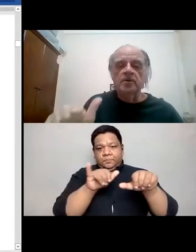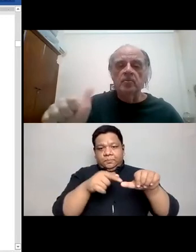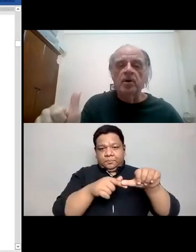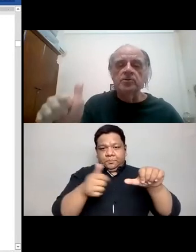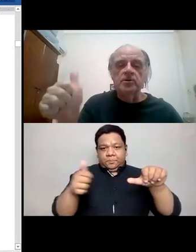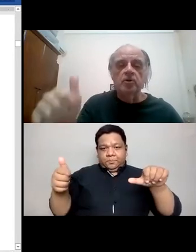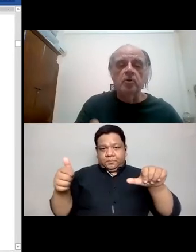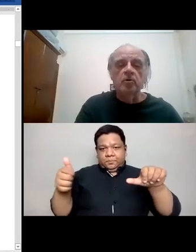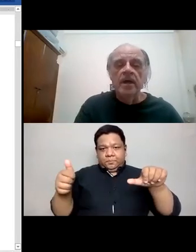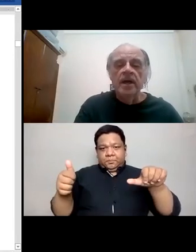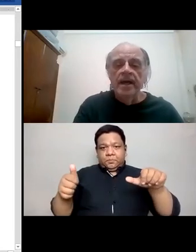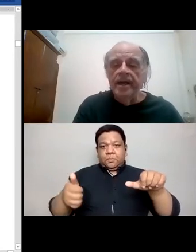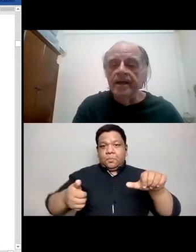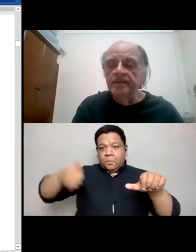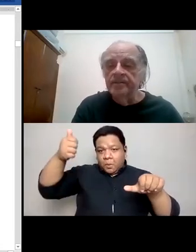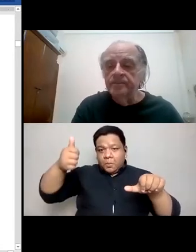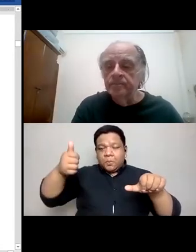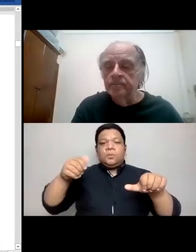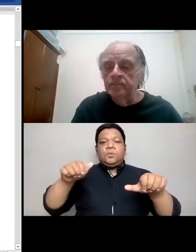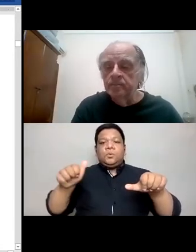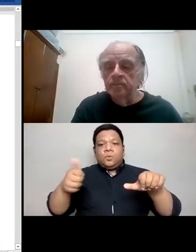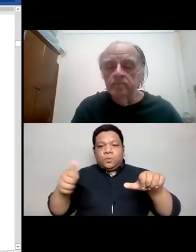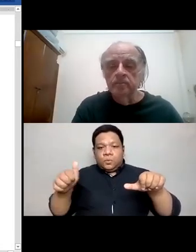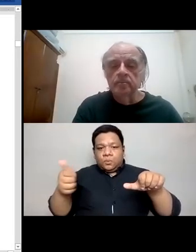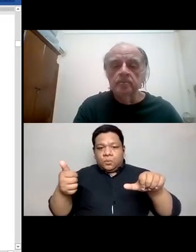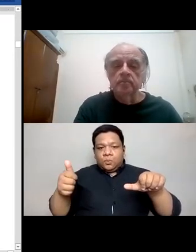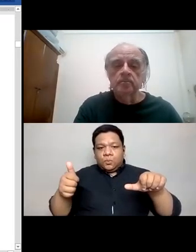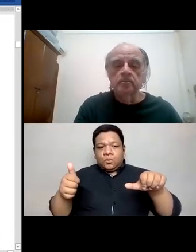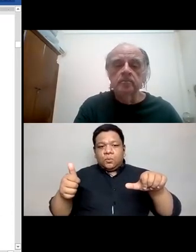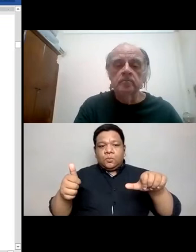Okay, so most, who, and